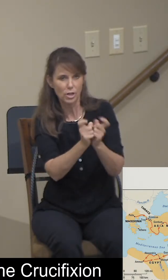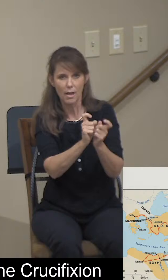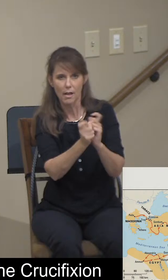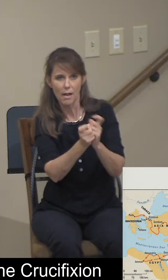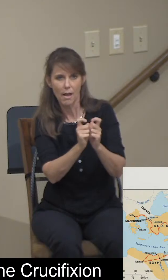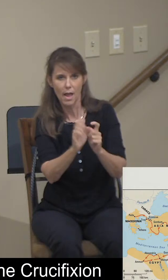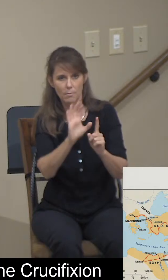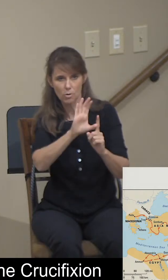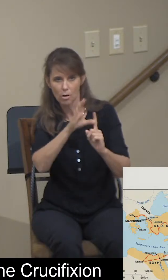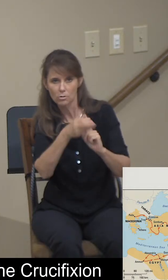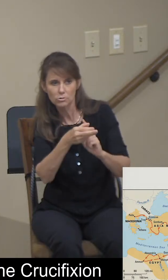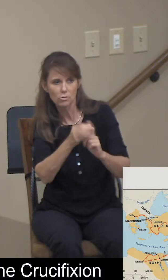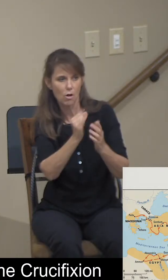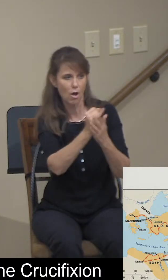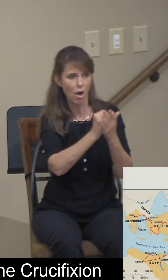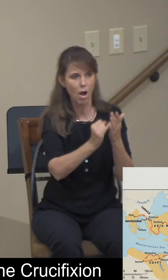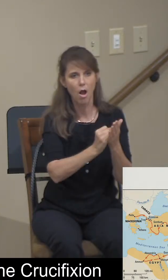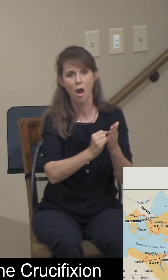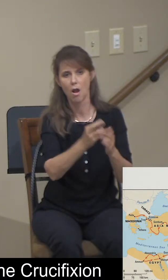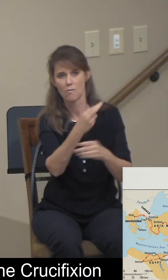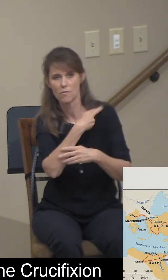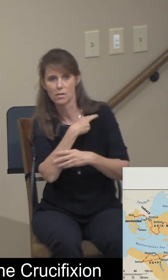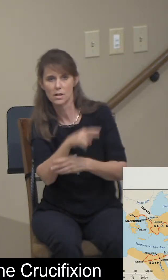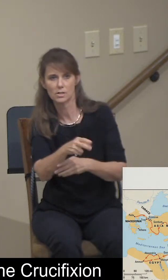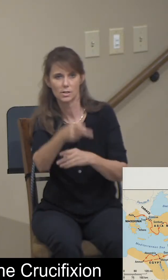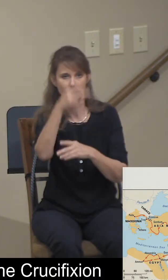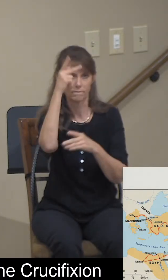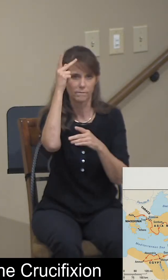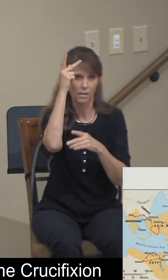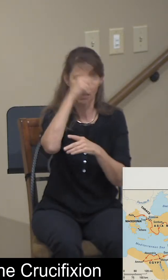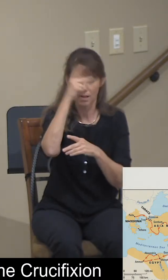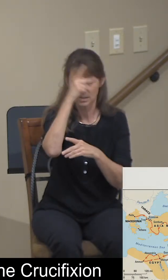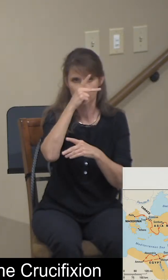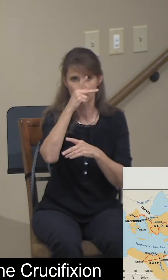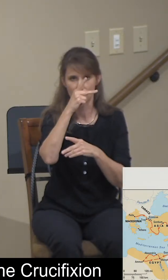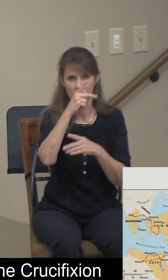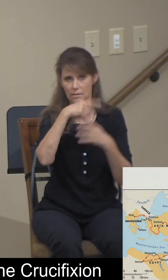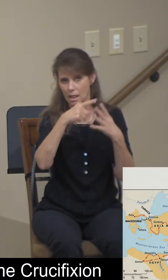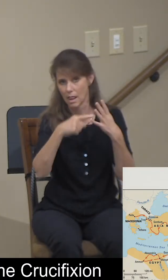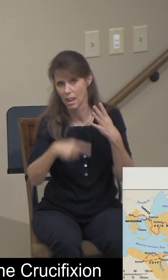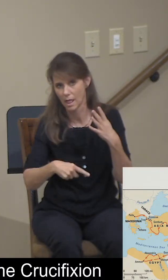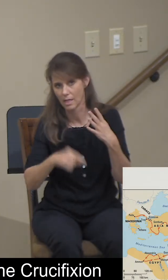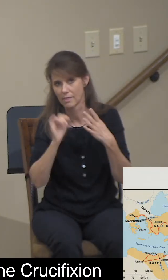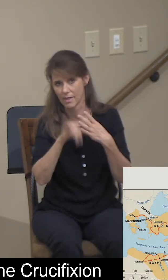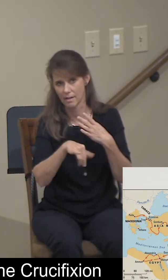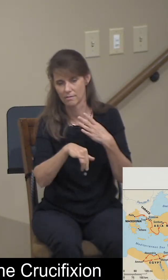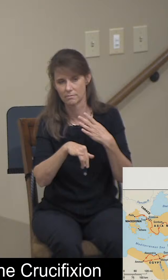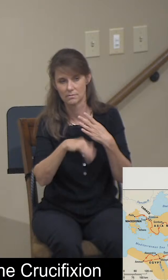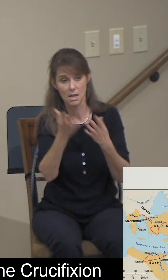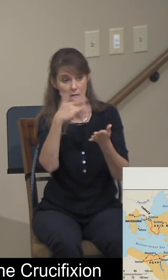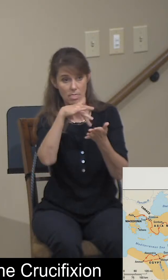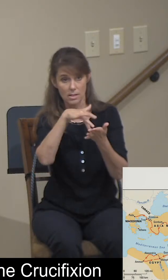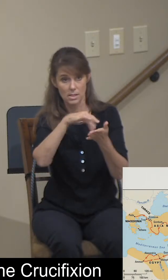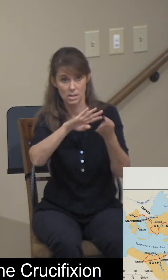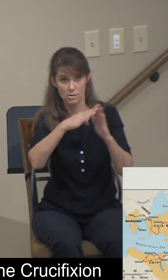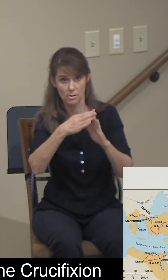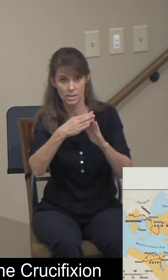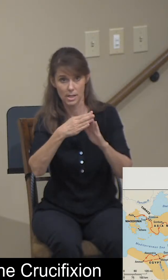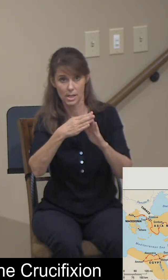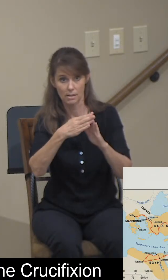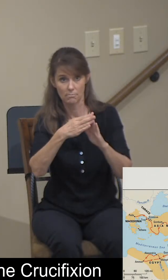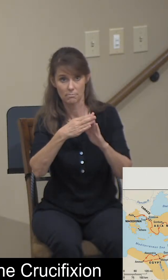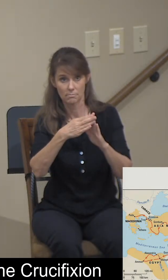religion, the philosophy, etc., of the region where they were. The center of a Greek city housed vital